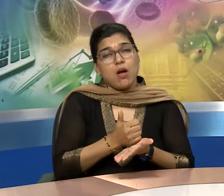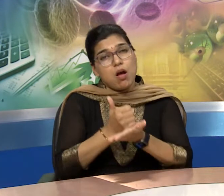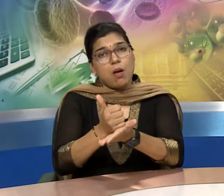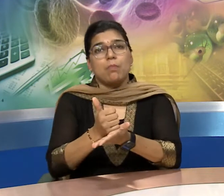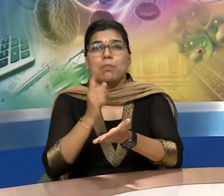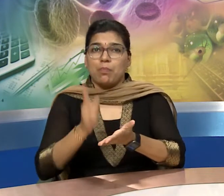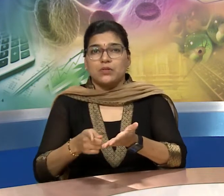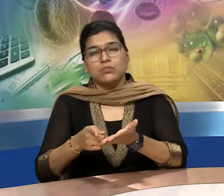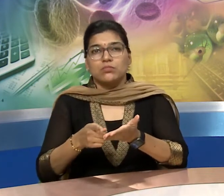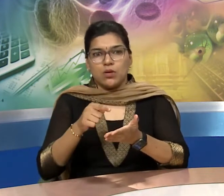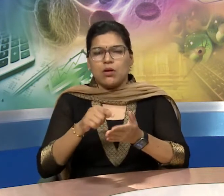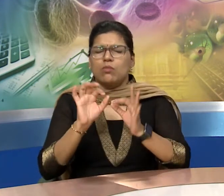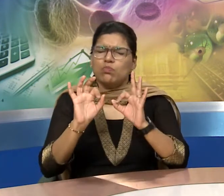information dissemination.